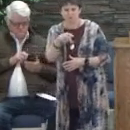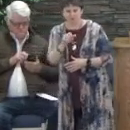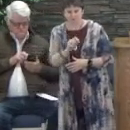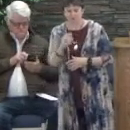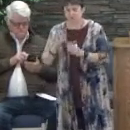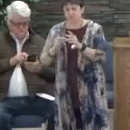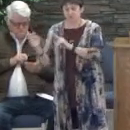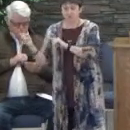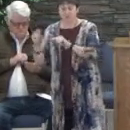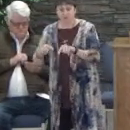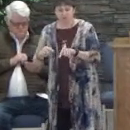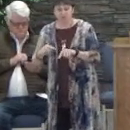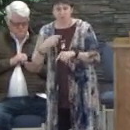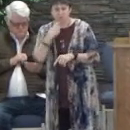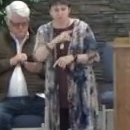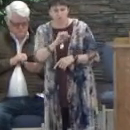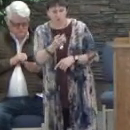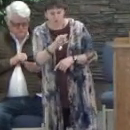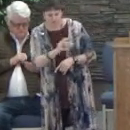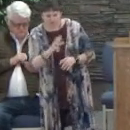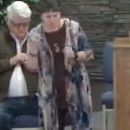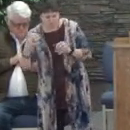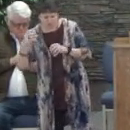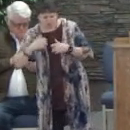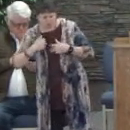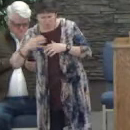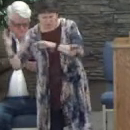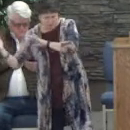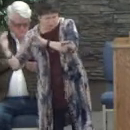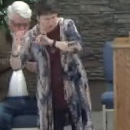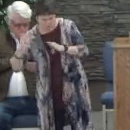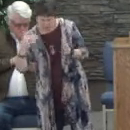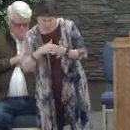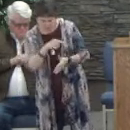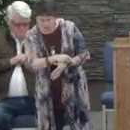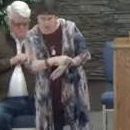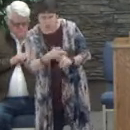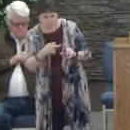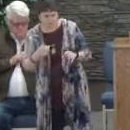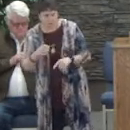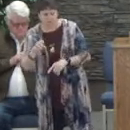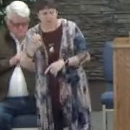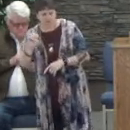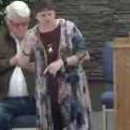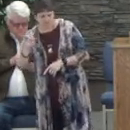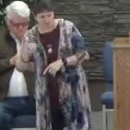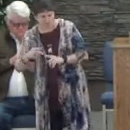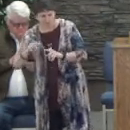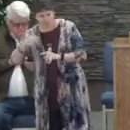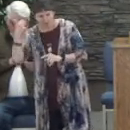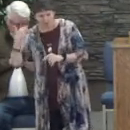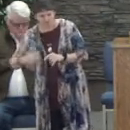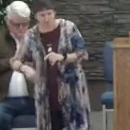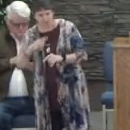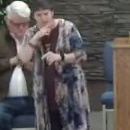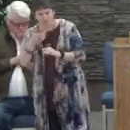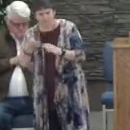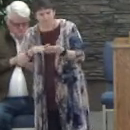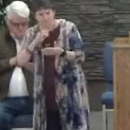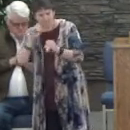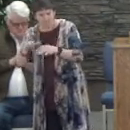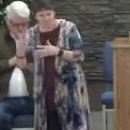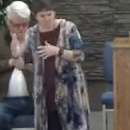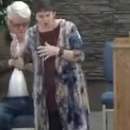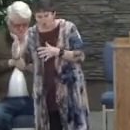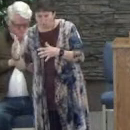people came and told Jehoshaphat, "A vast army is coming against you from Edom, from the other side of the Dead Sea. It's